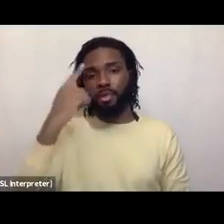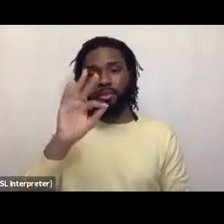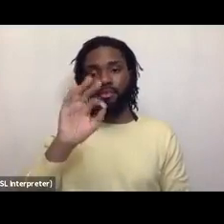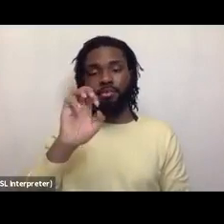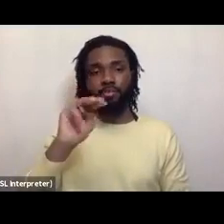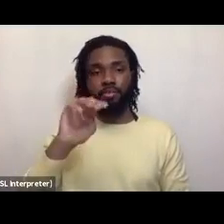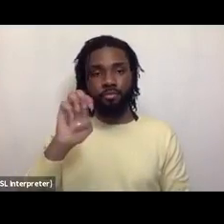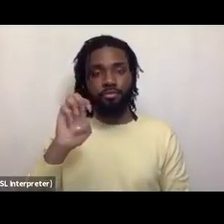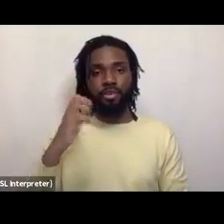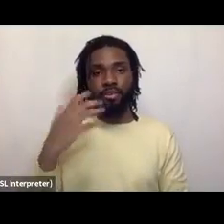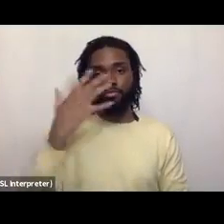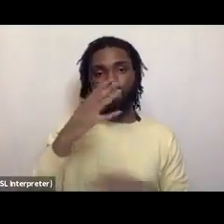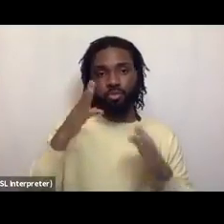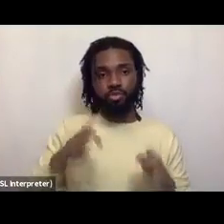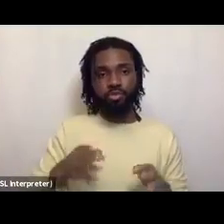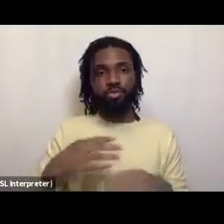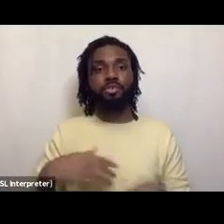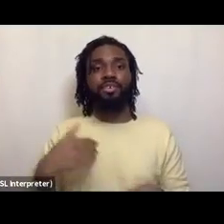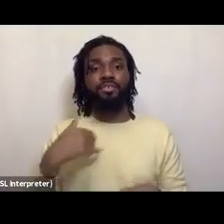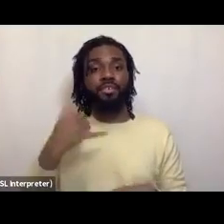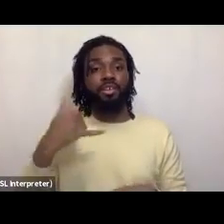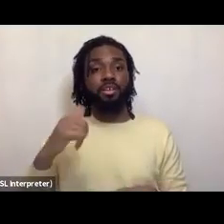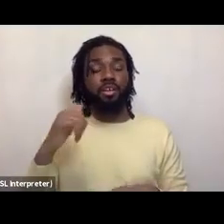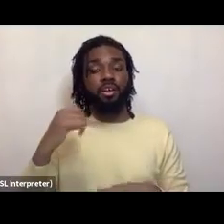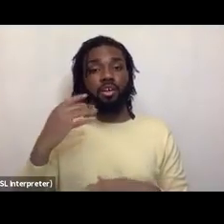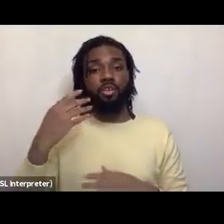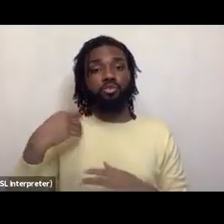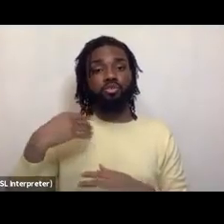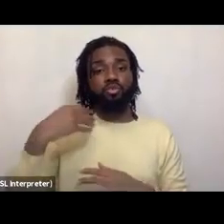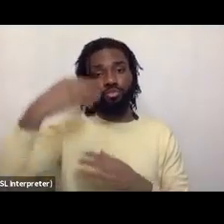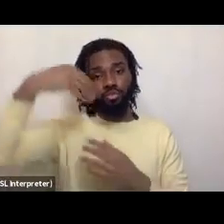wearing a yellow scarf with curls peeking out.